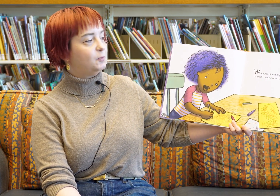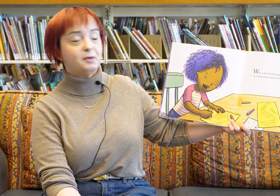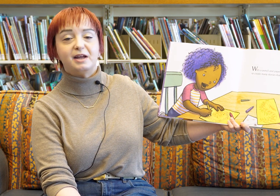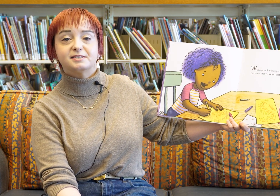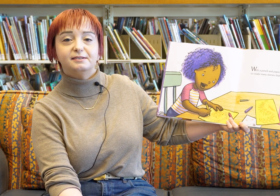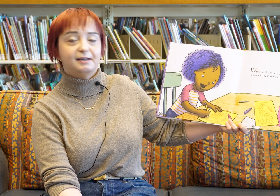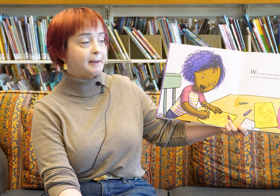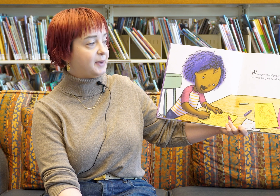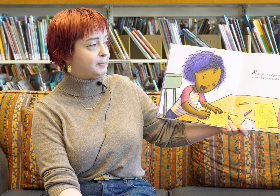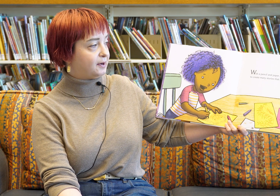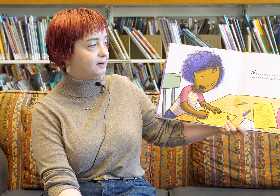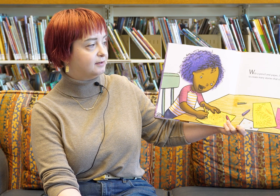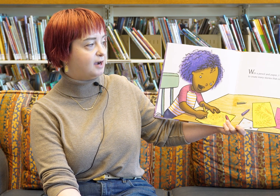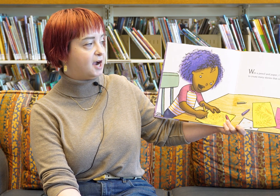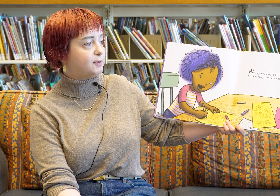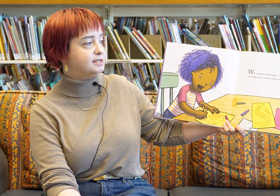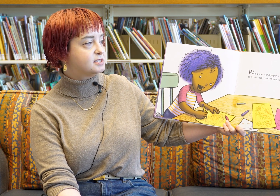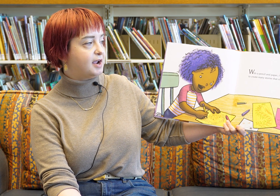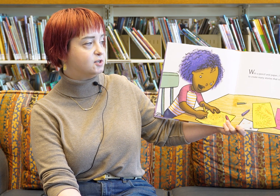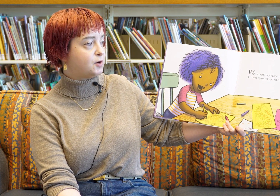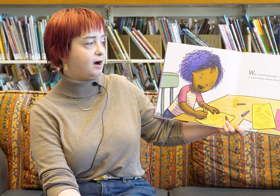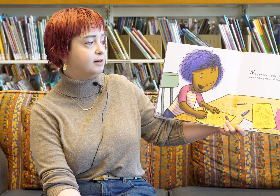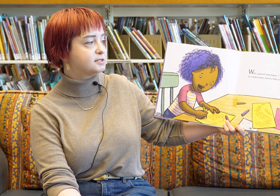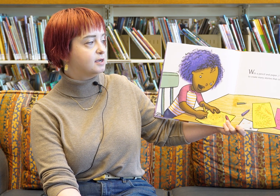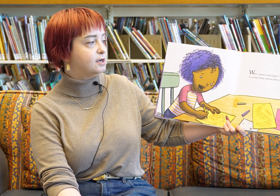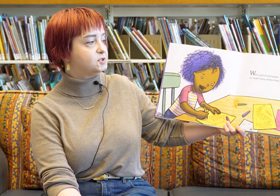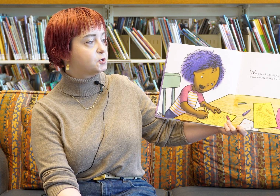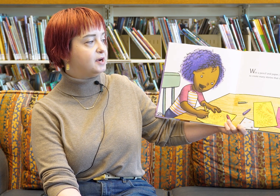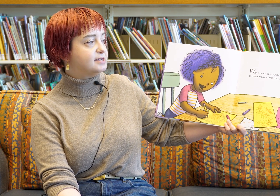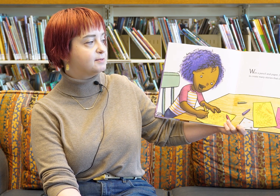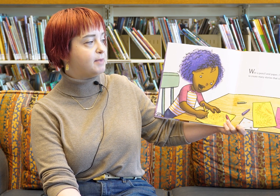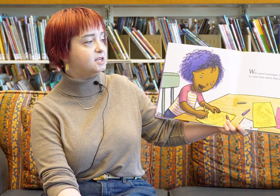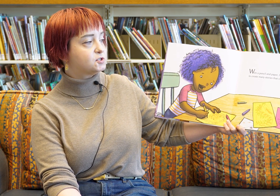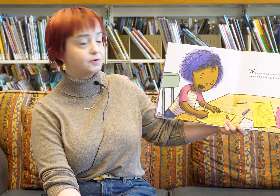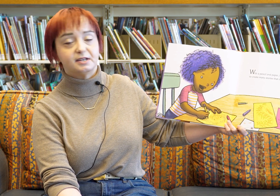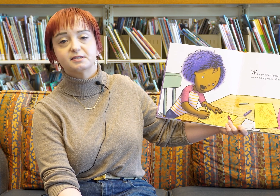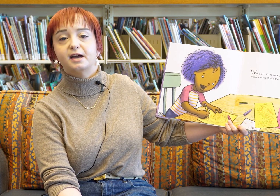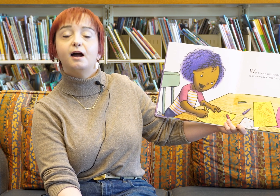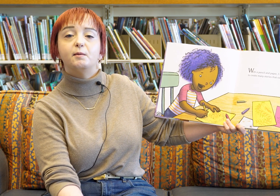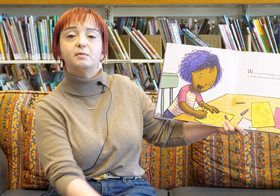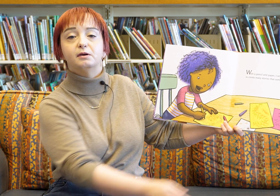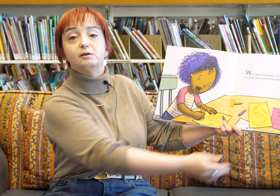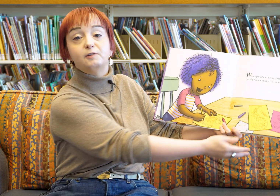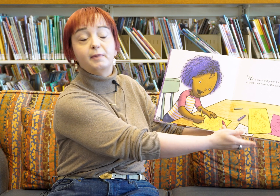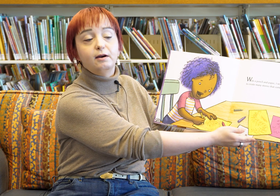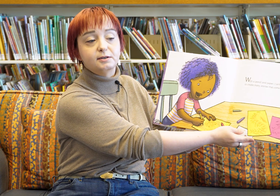With a pencil and paper, I write and draw art to create many stories that come from my heart.